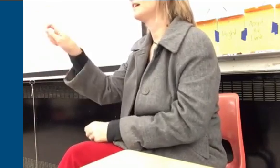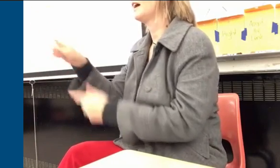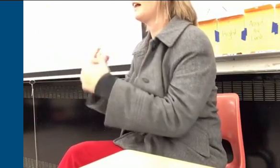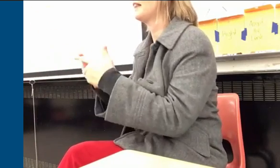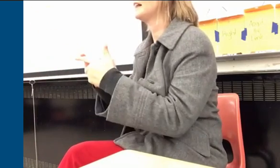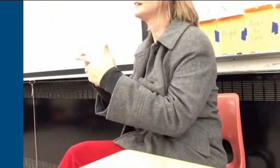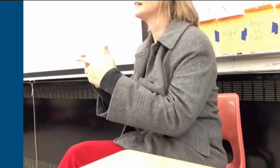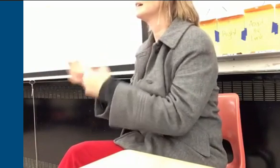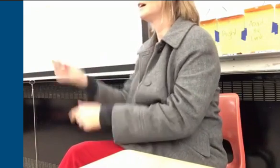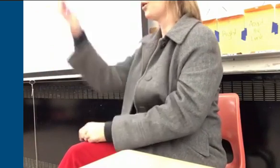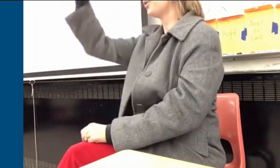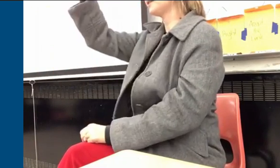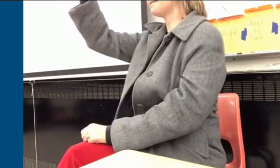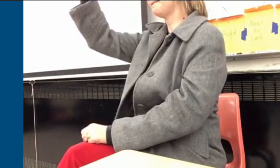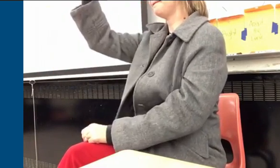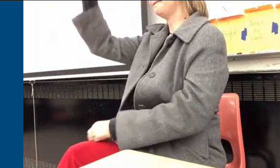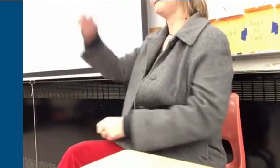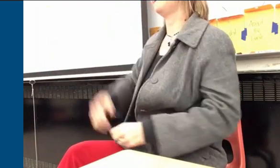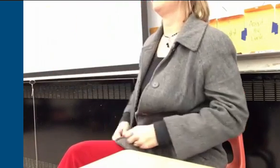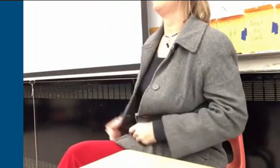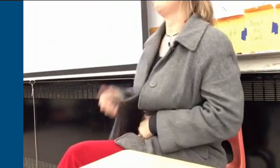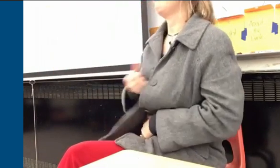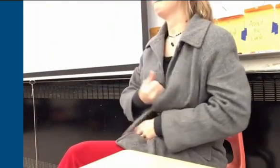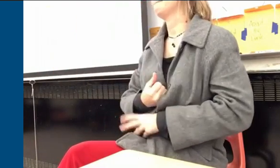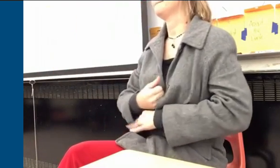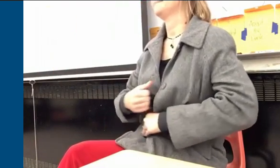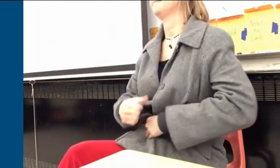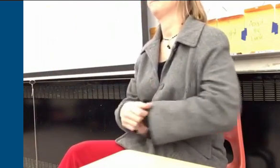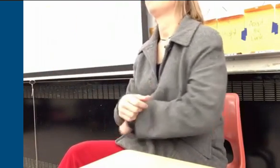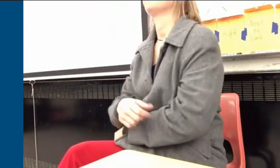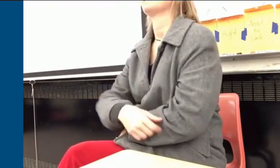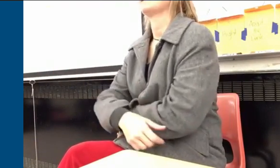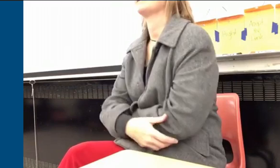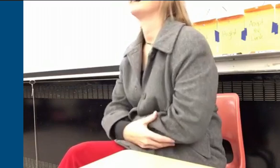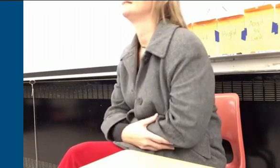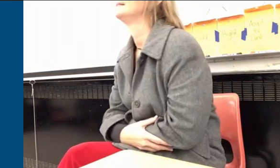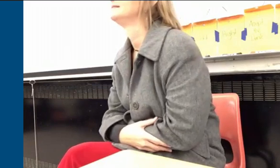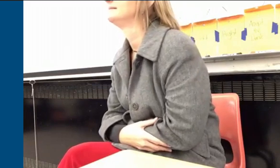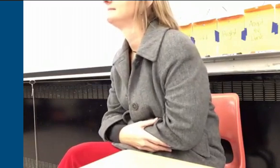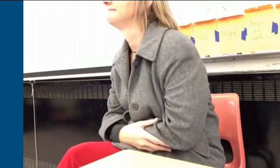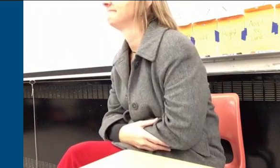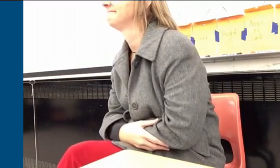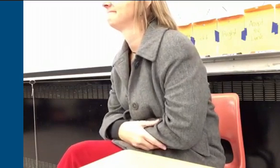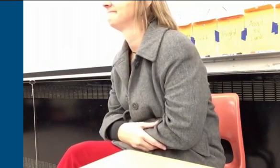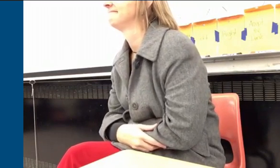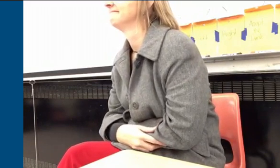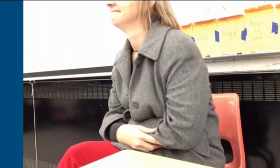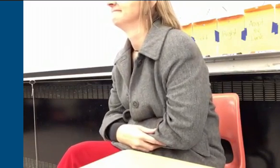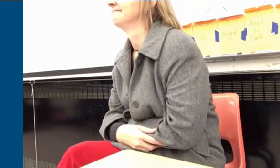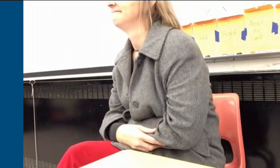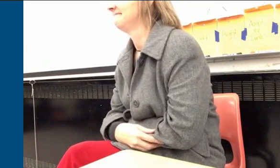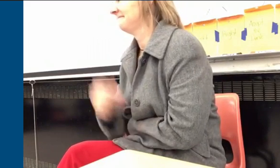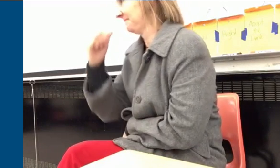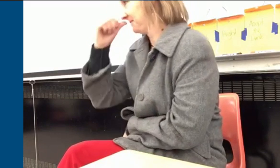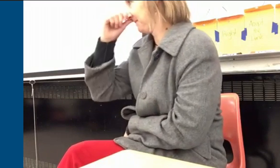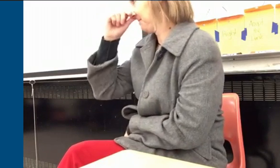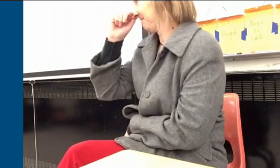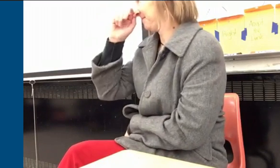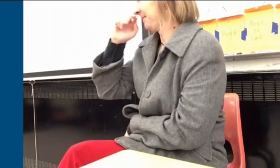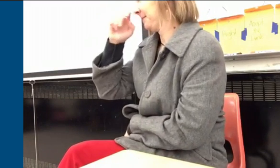on it, circle it, and then I'm going to come collect it. Hurry really fast because you guys are number 1. It doesn't really matter.